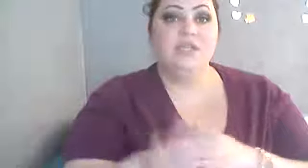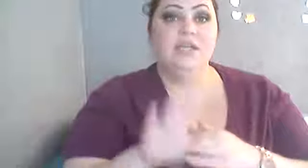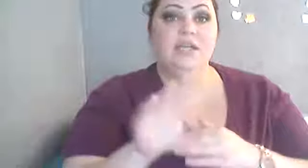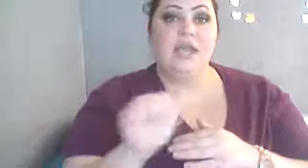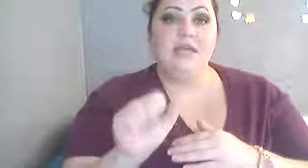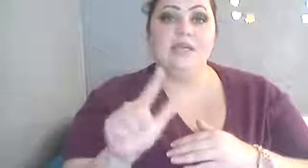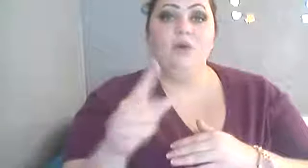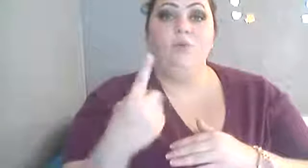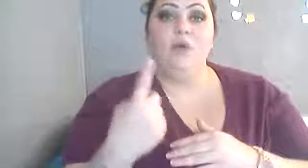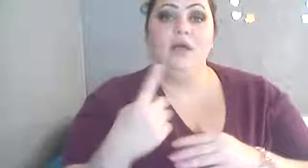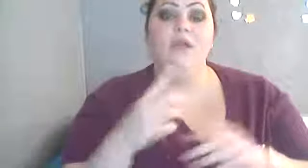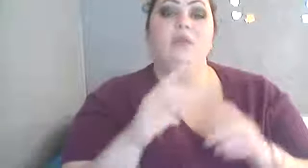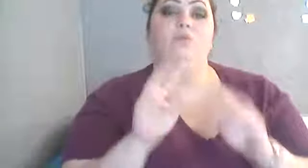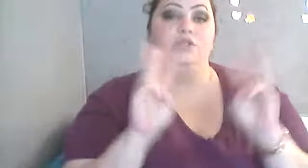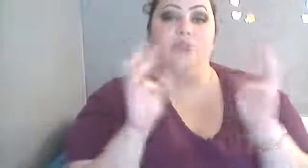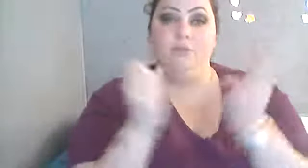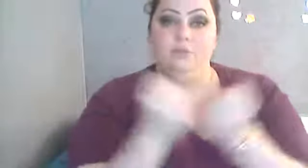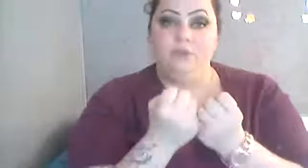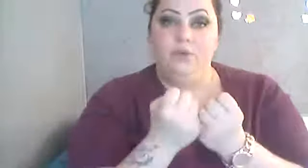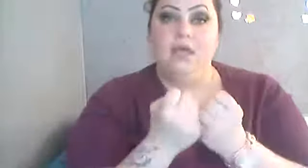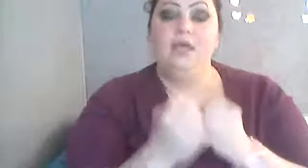an ASL 1 workshop, okay?